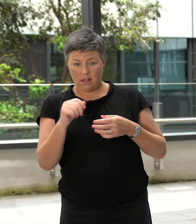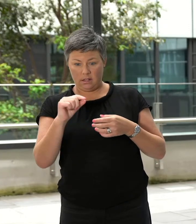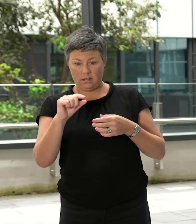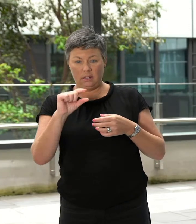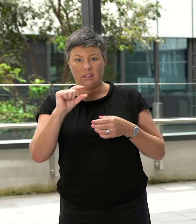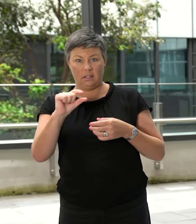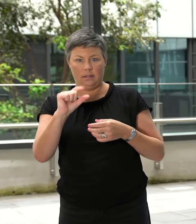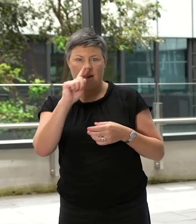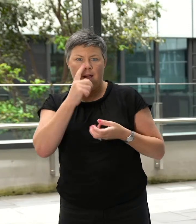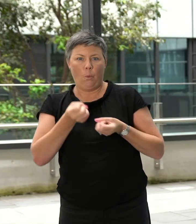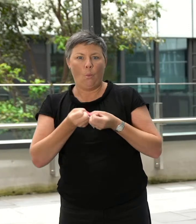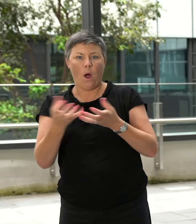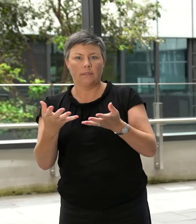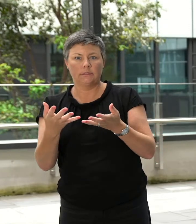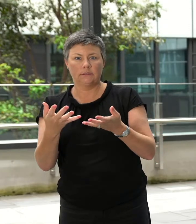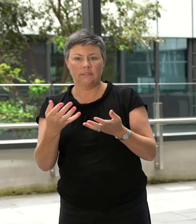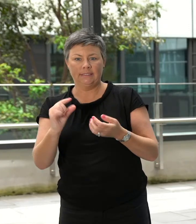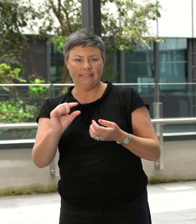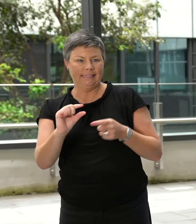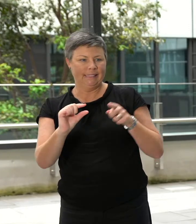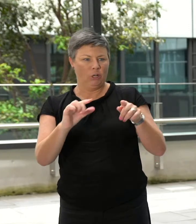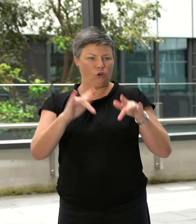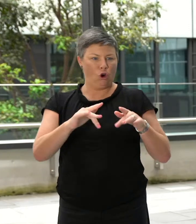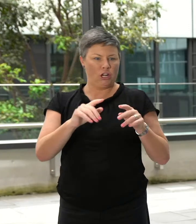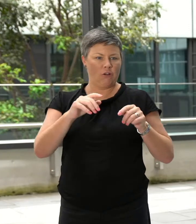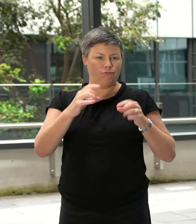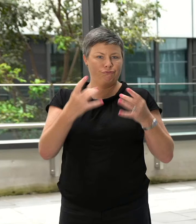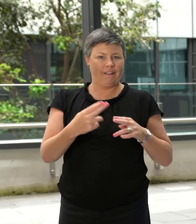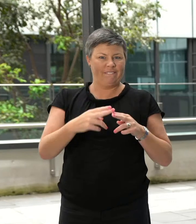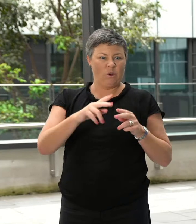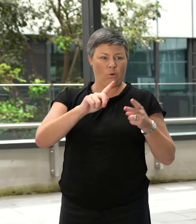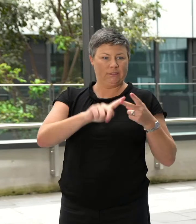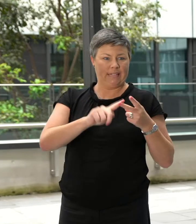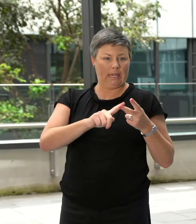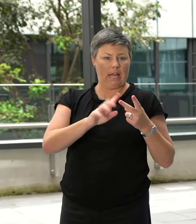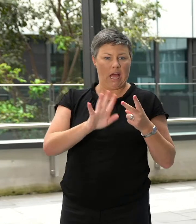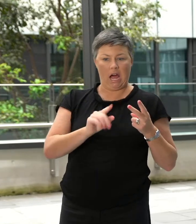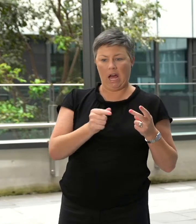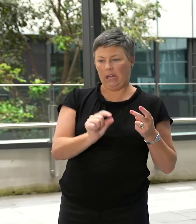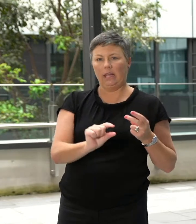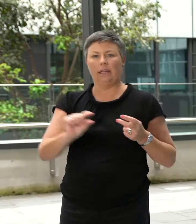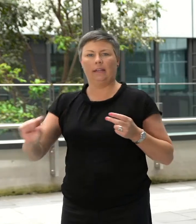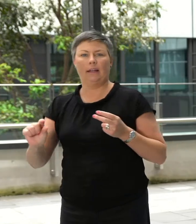dosage, so if people are available, you will administer that dosage. But I'll hand over to the Health Minister.